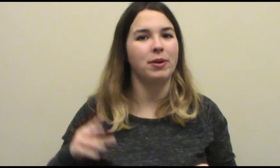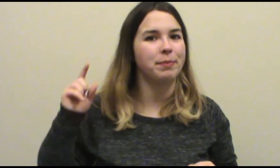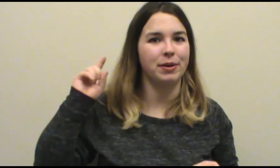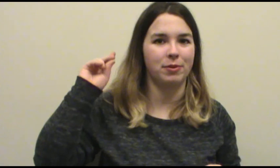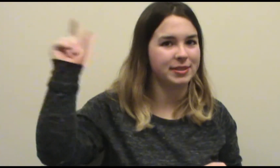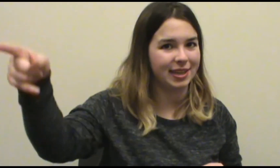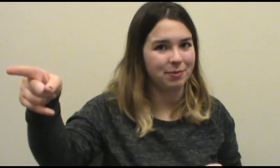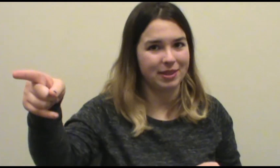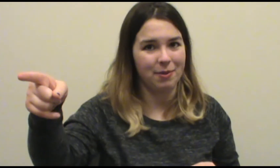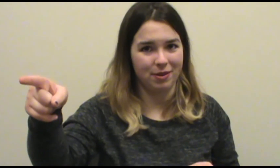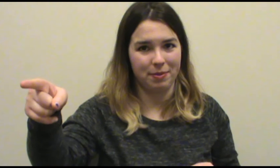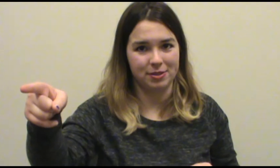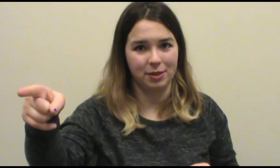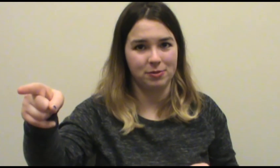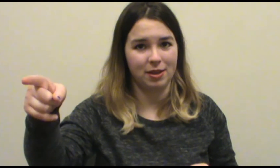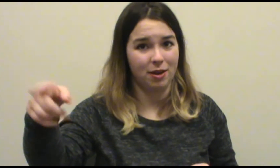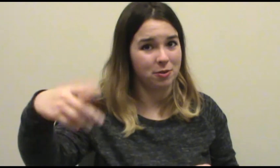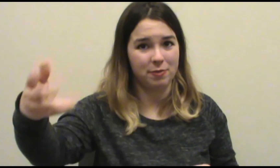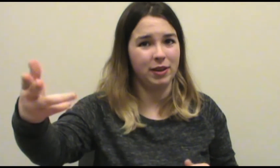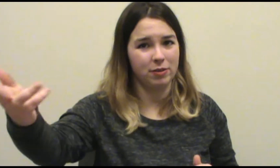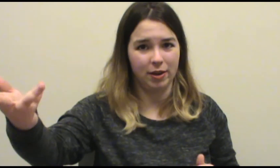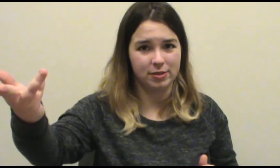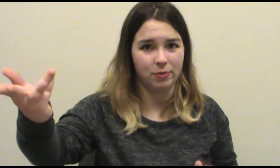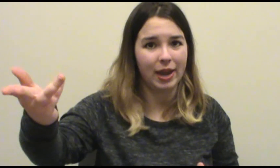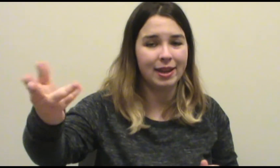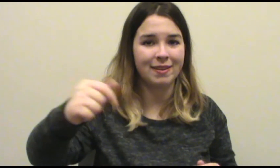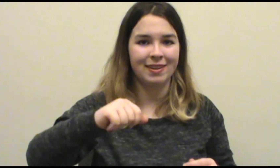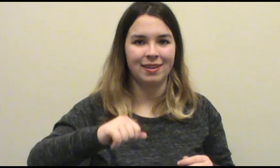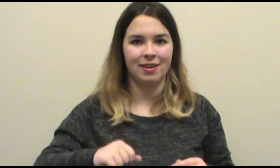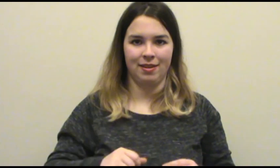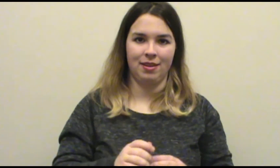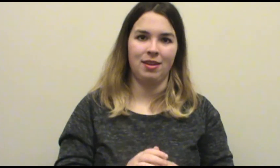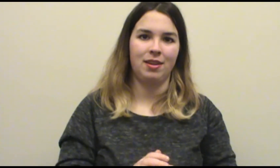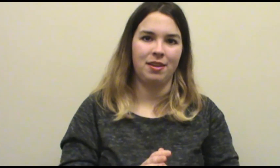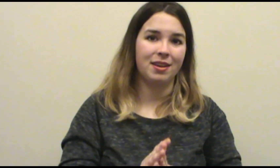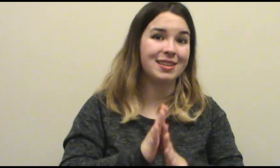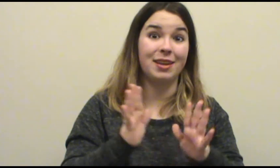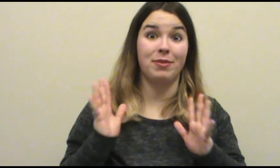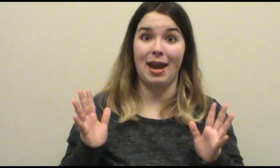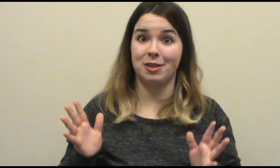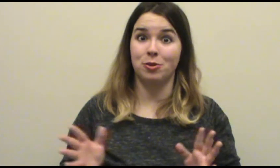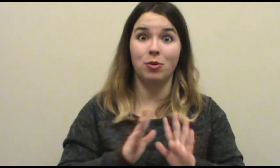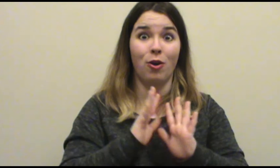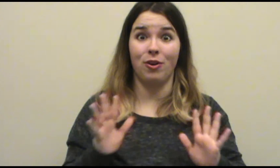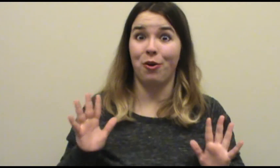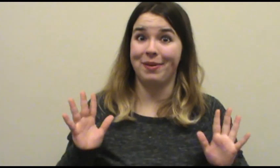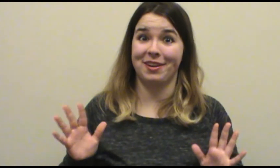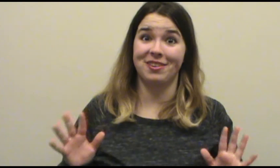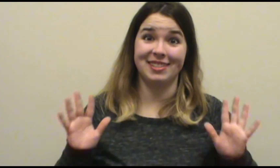but it will sync with that one person who's 100 feet or yards away? Because if that is true, oh my goodness, that